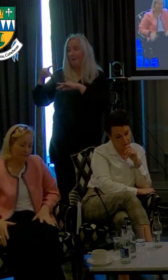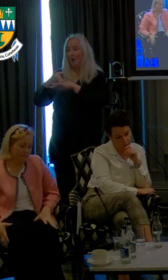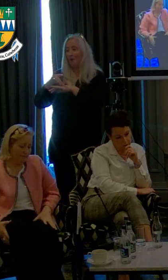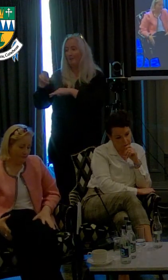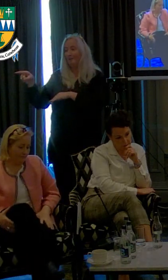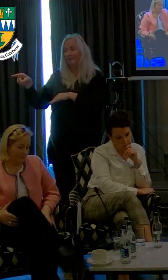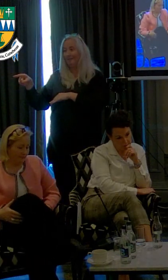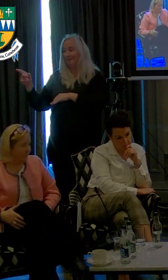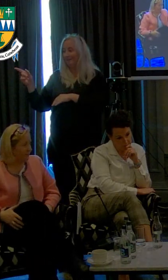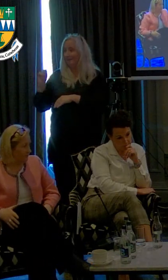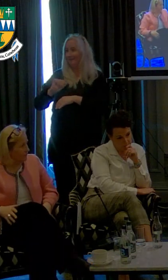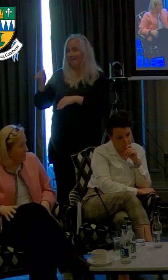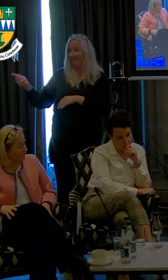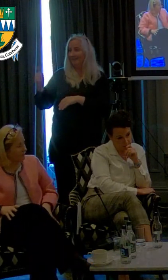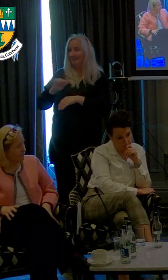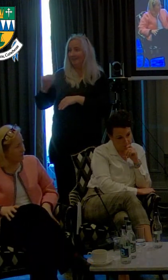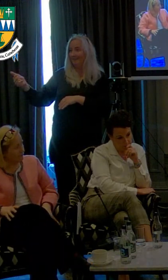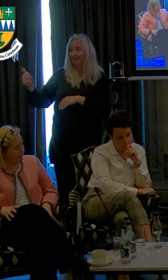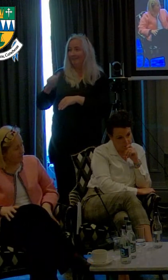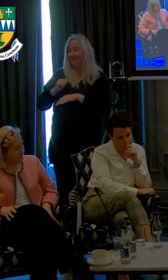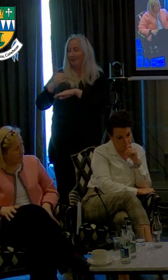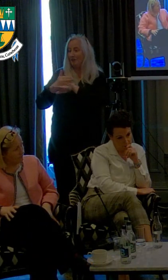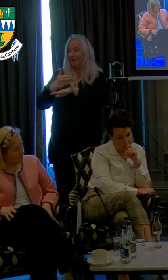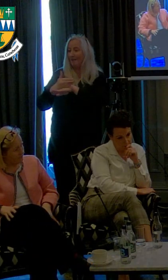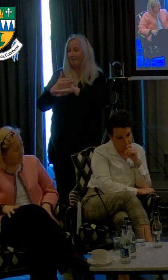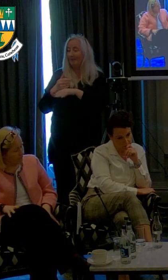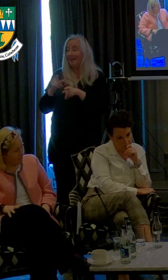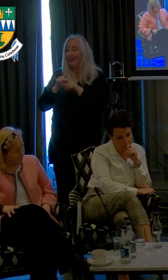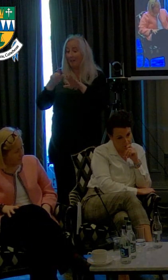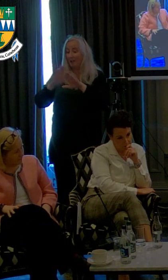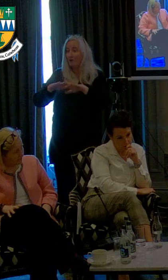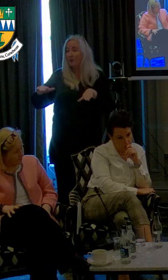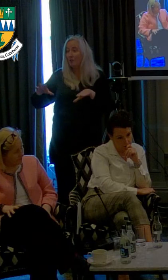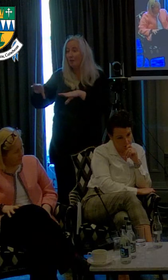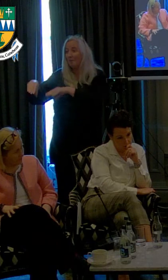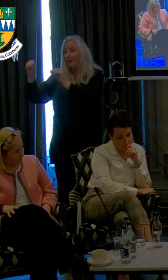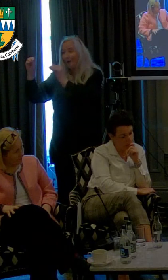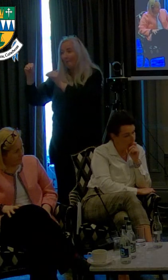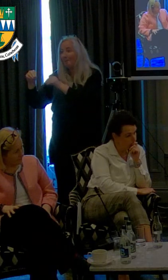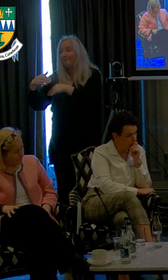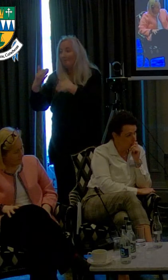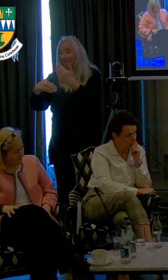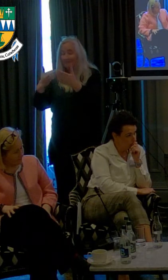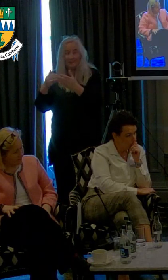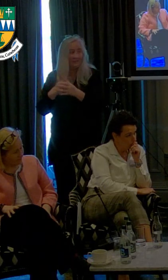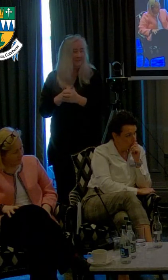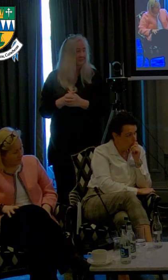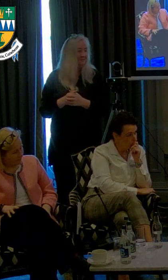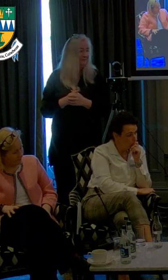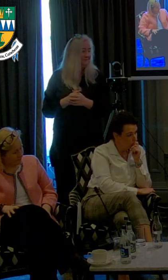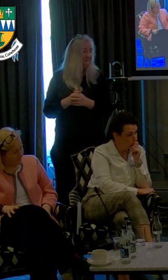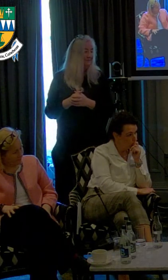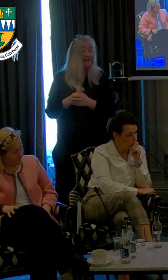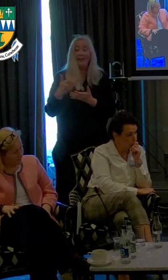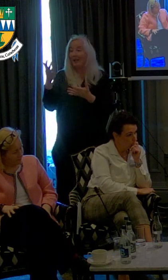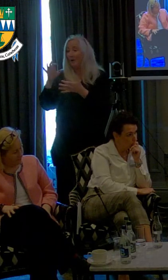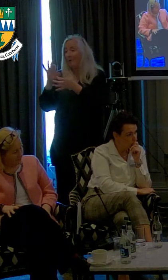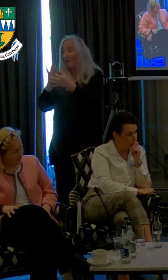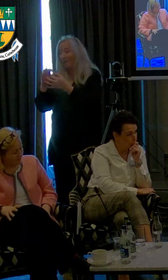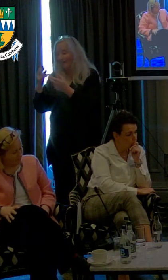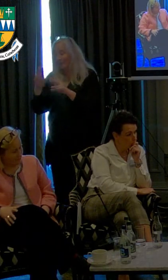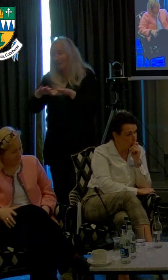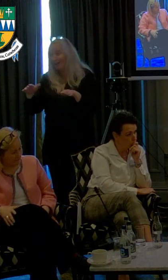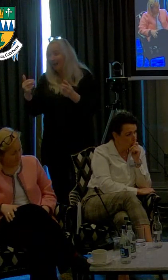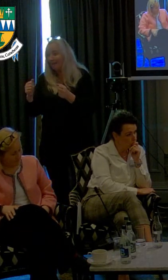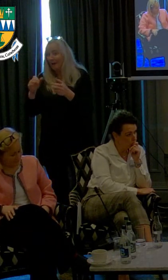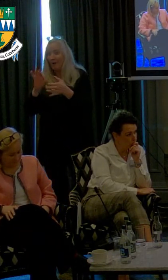always feasible because of his job that he could just take time off. And to be with the kids, I mean, there's homework to be done. You have to